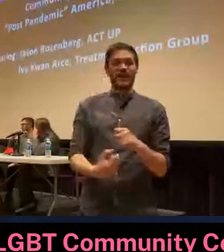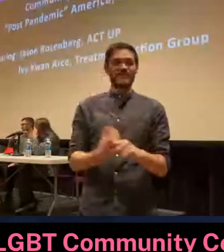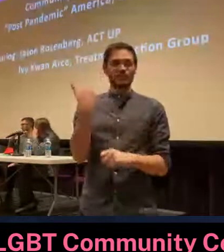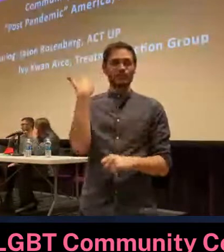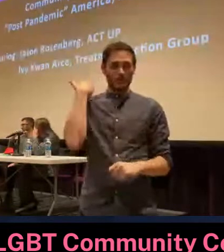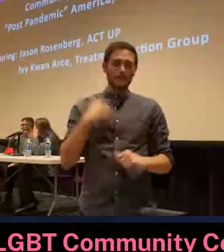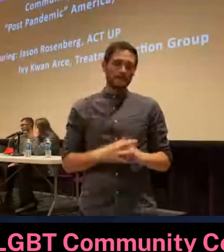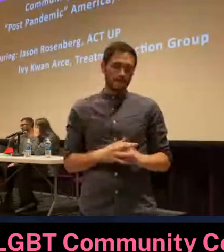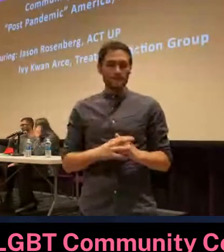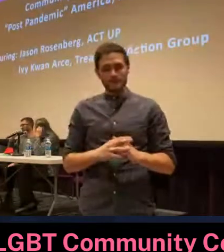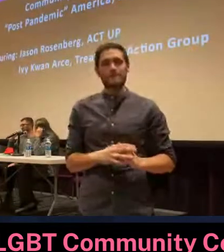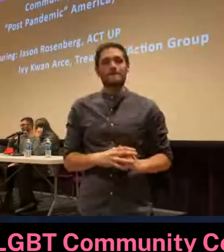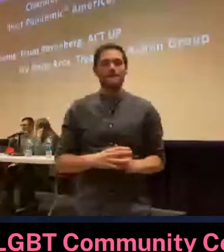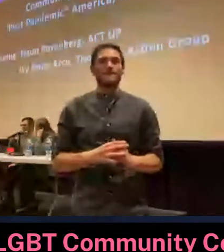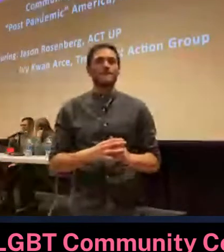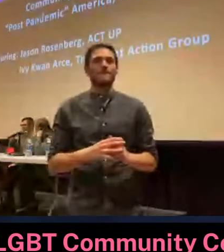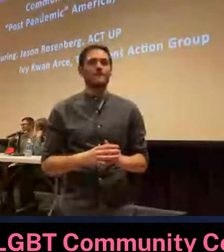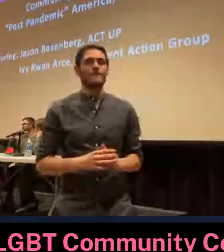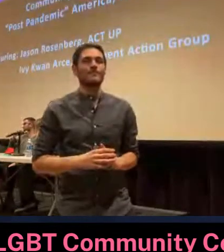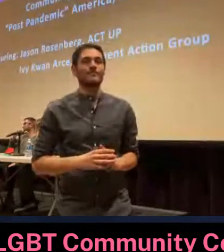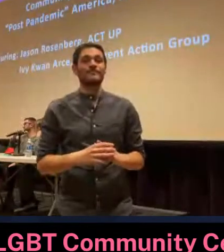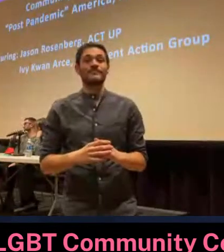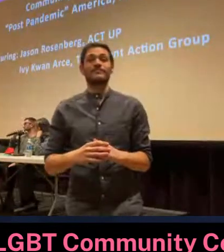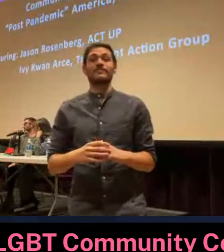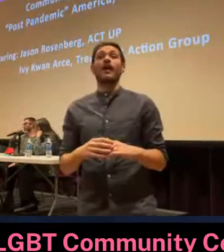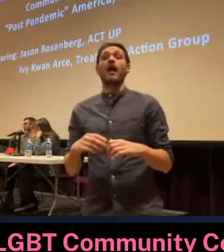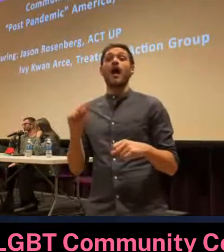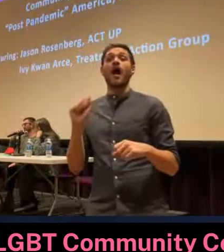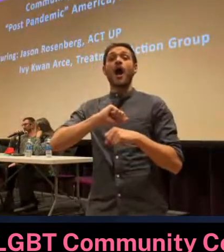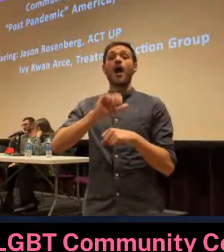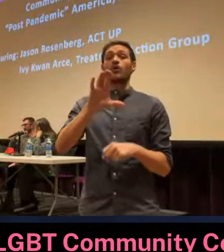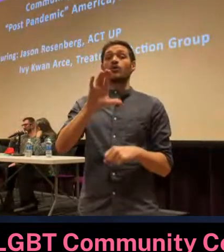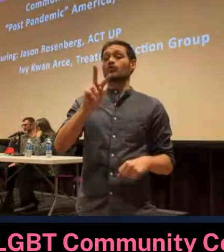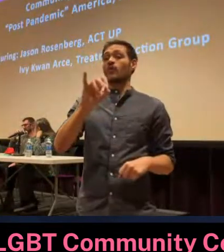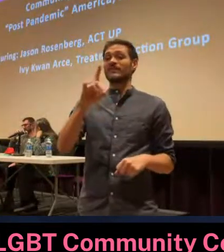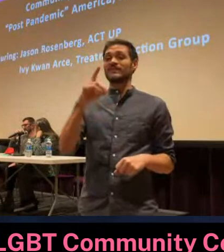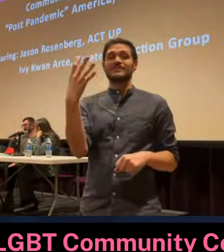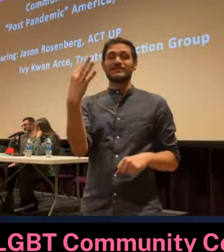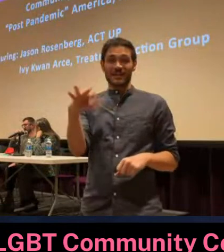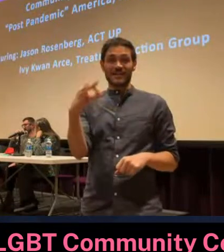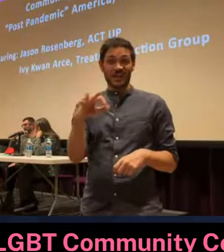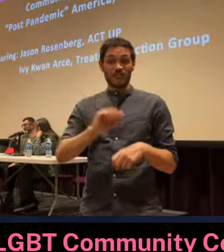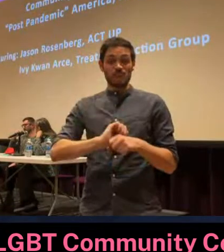And, when COVID-19 hit,